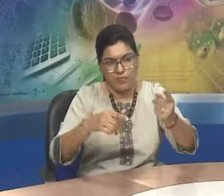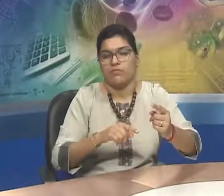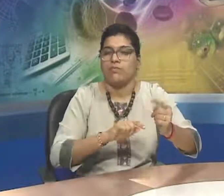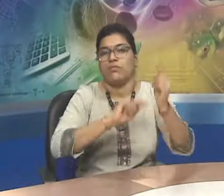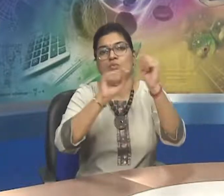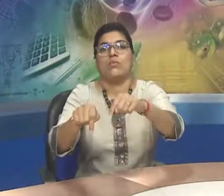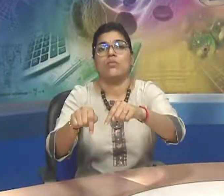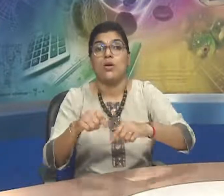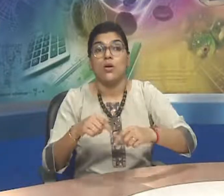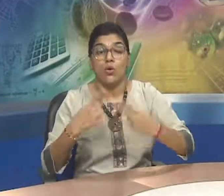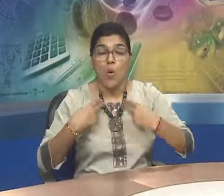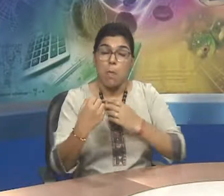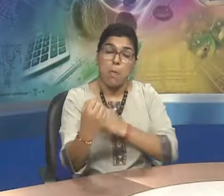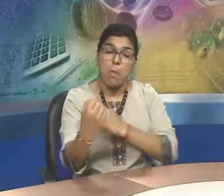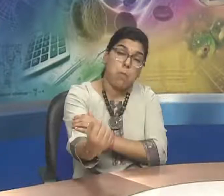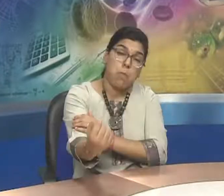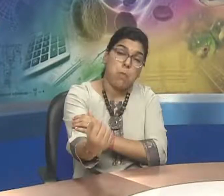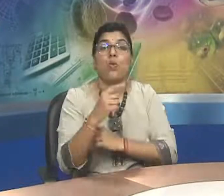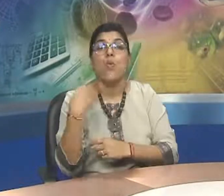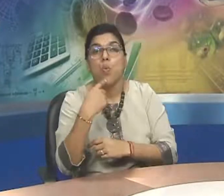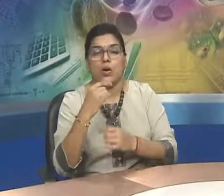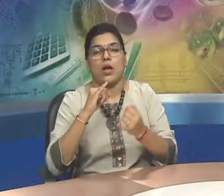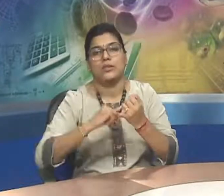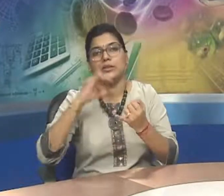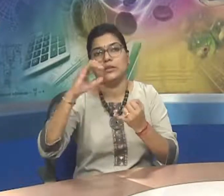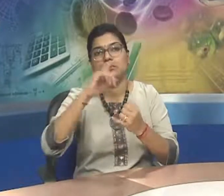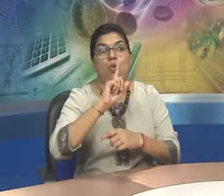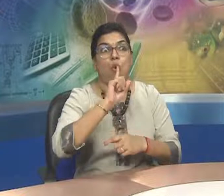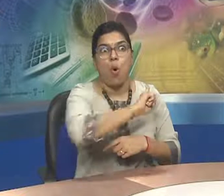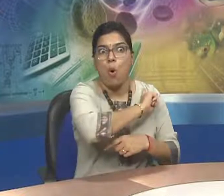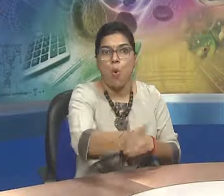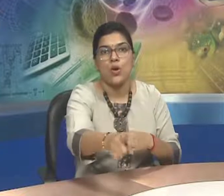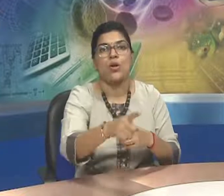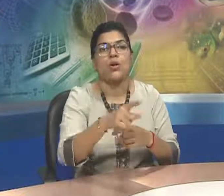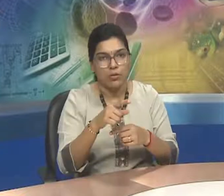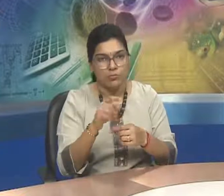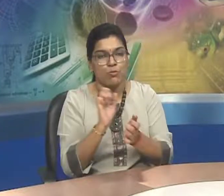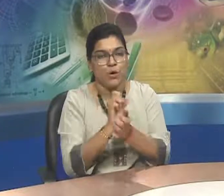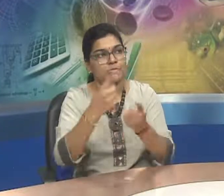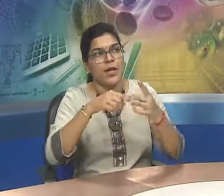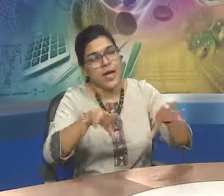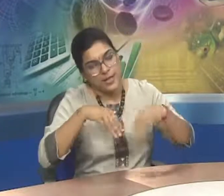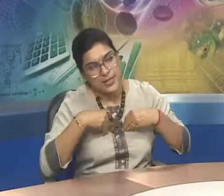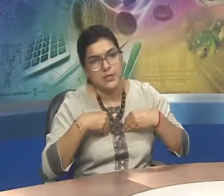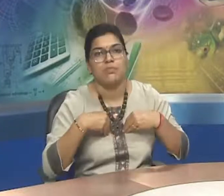So the court can give order to the other department people to continue the case